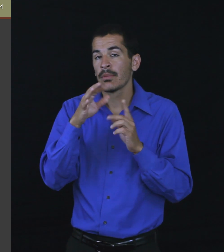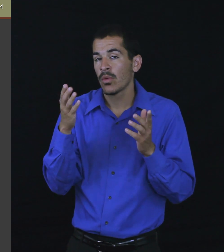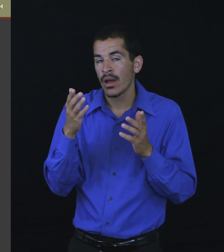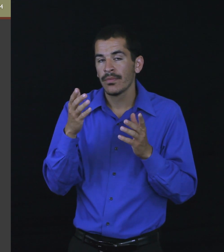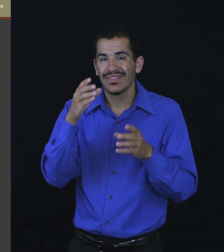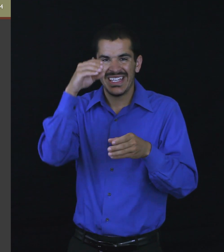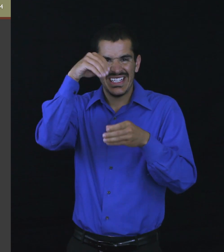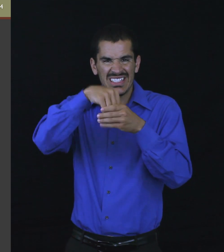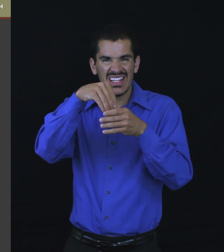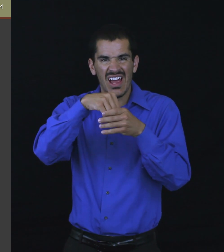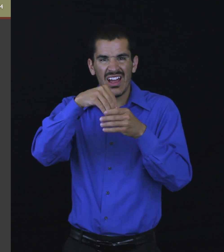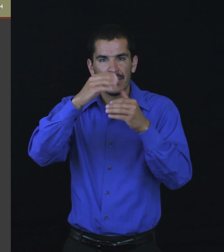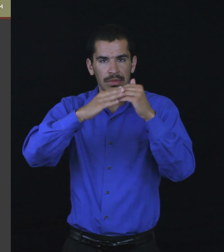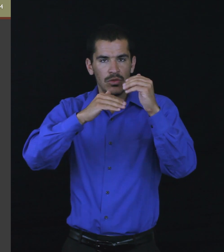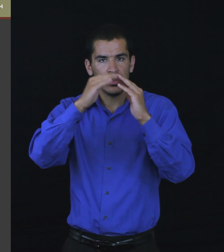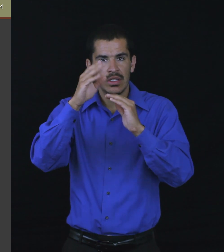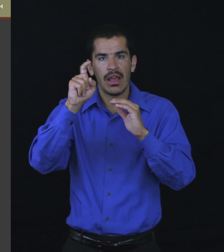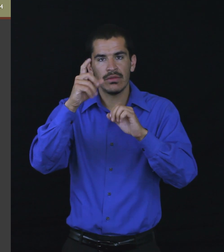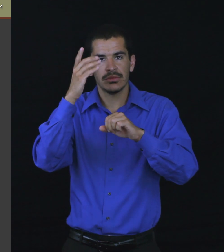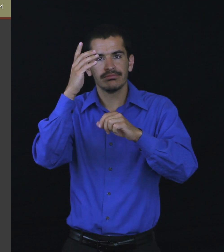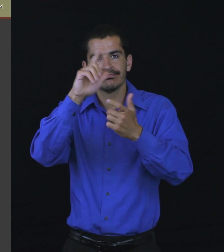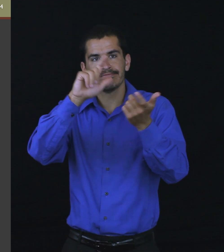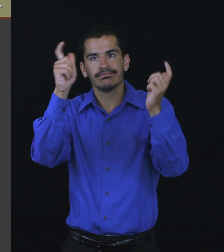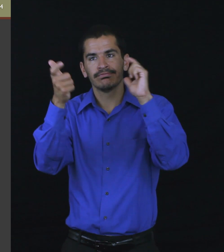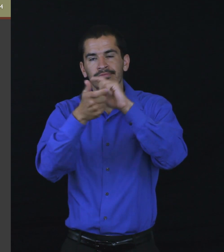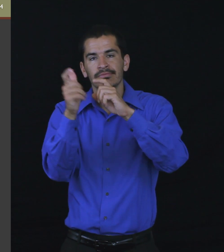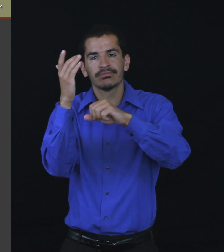the offices they rent.